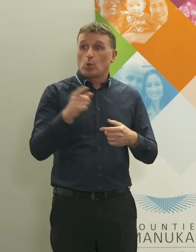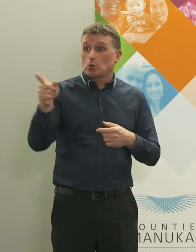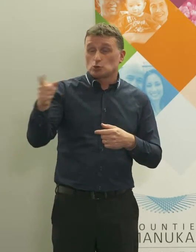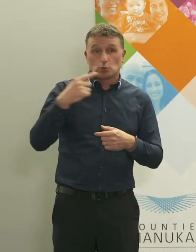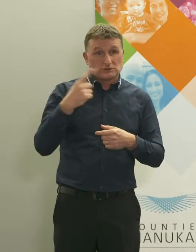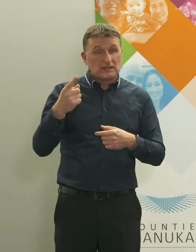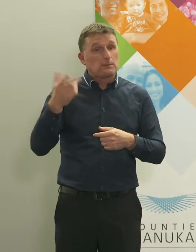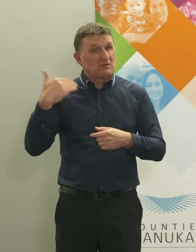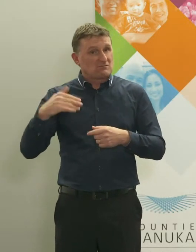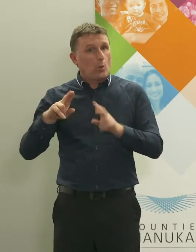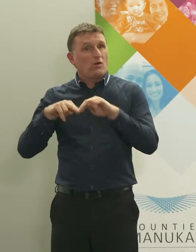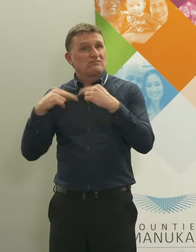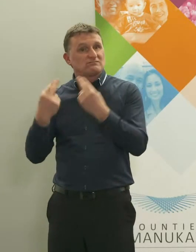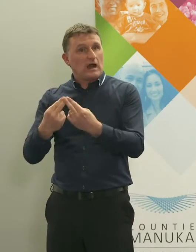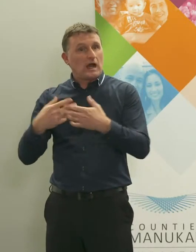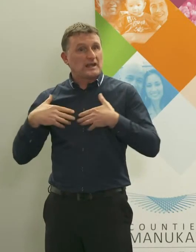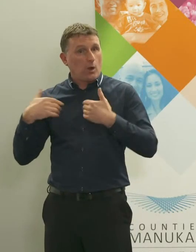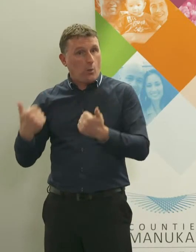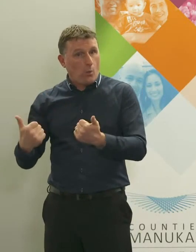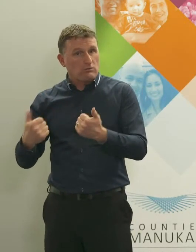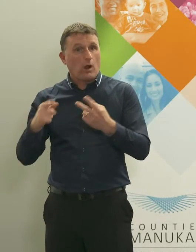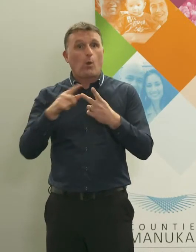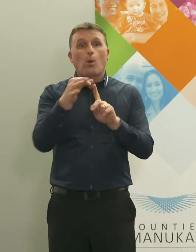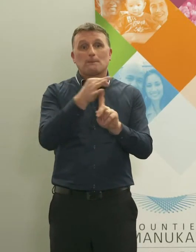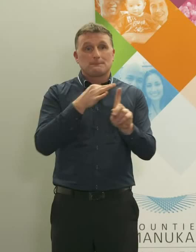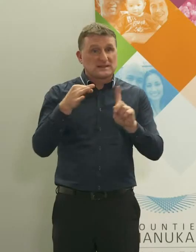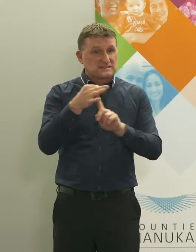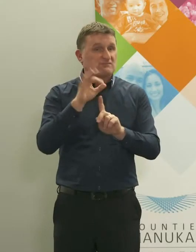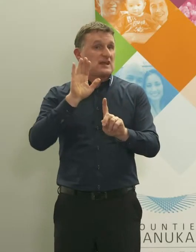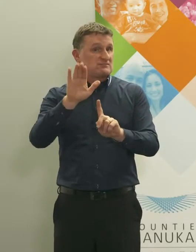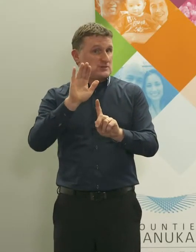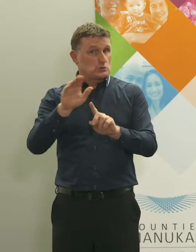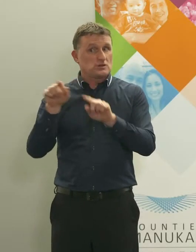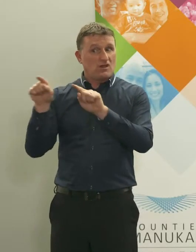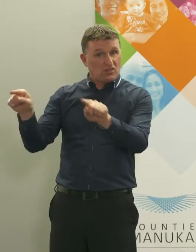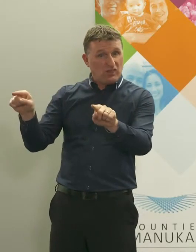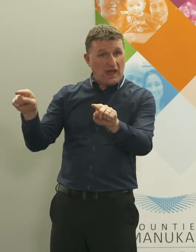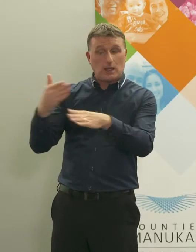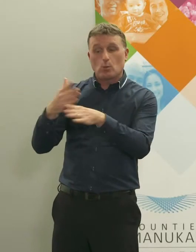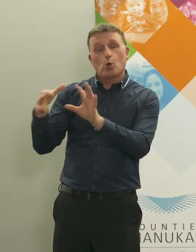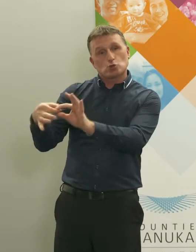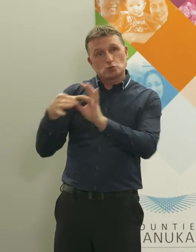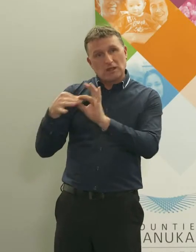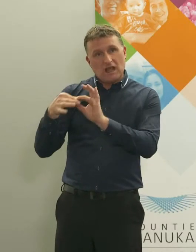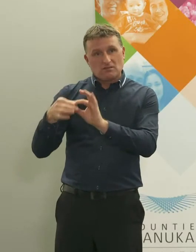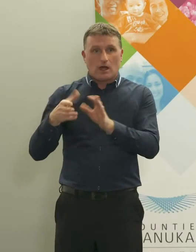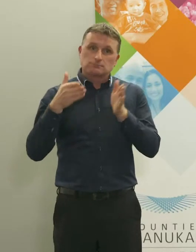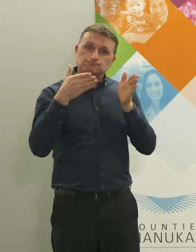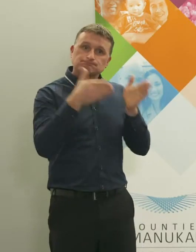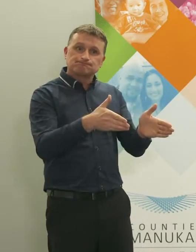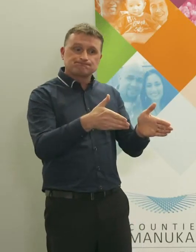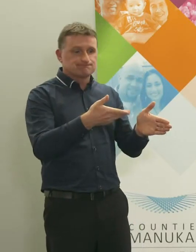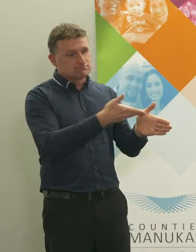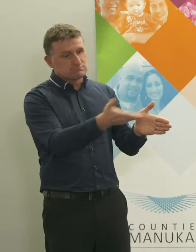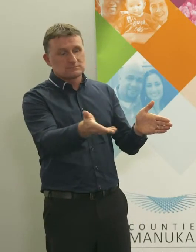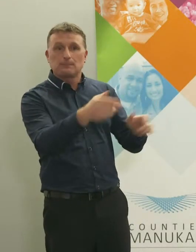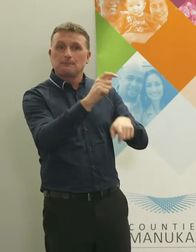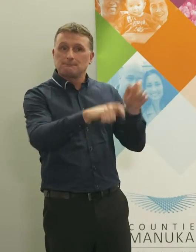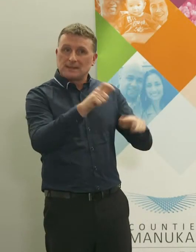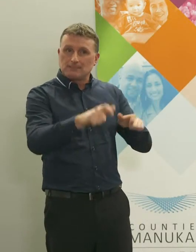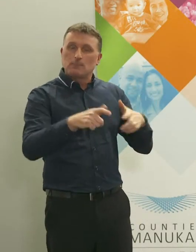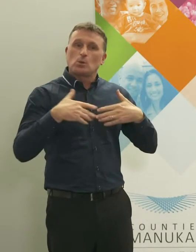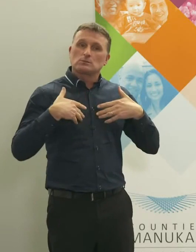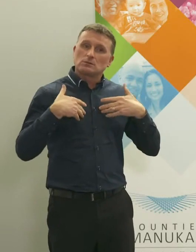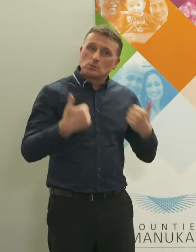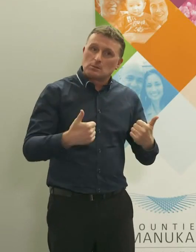the whānau ora, the Pacific Futures providers, work with us. In terms of an absolute number, I can't give you that off the top of my